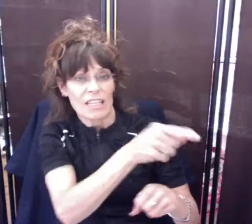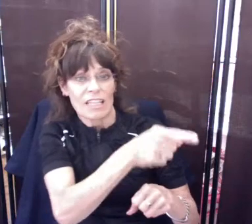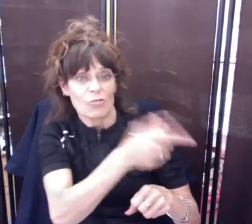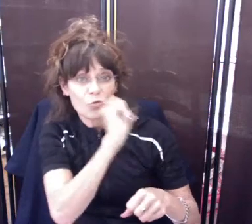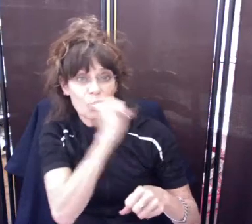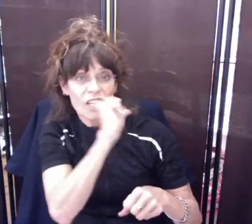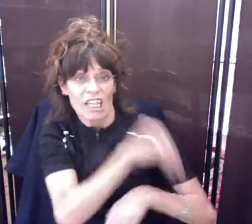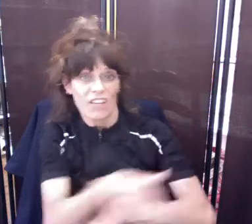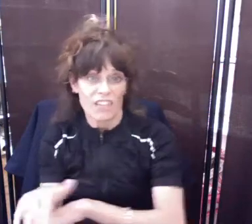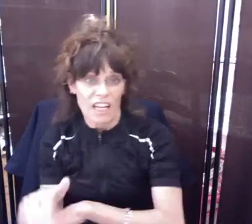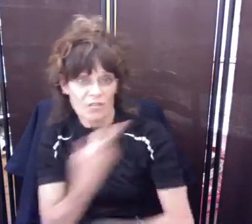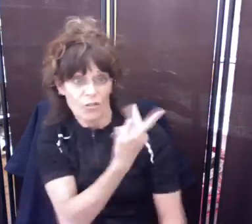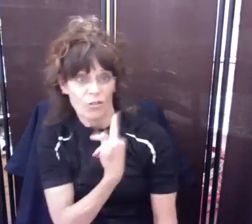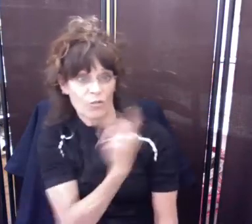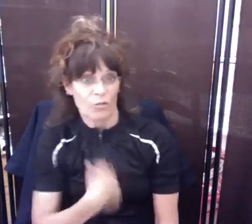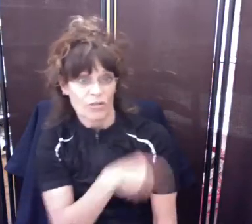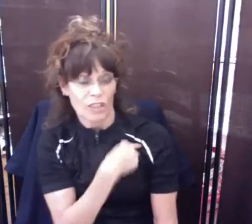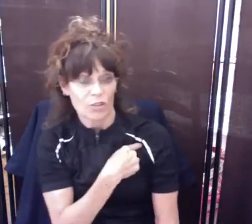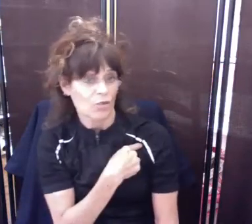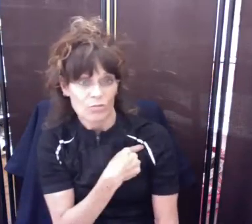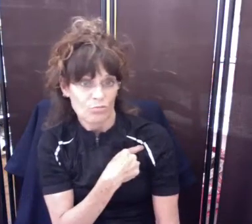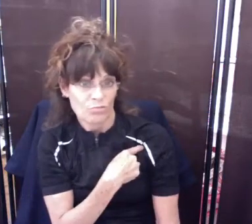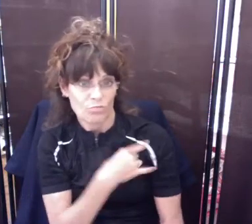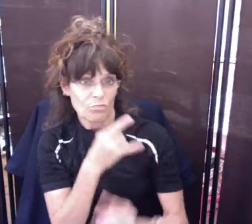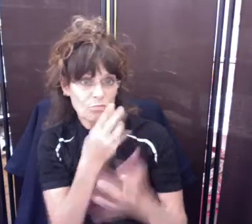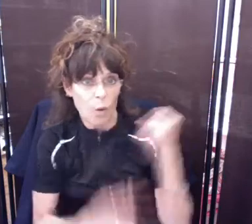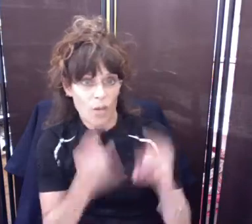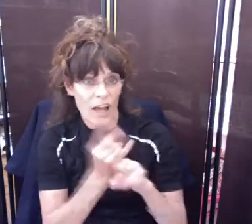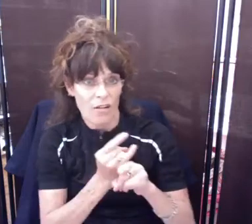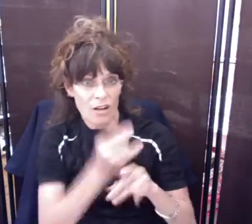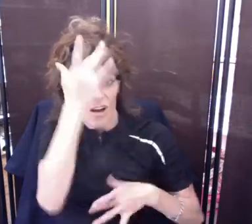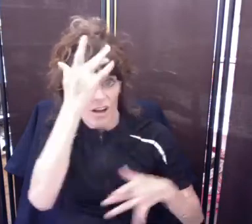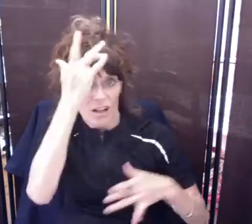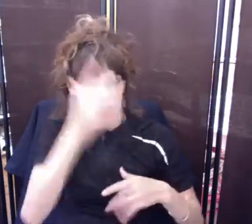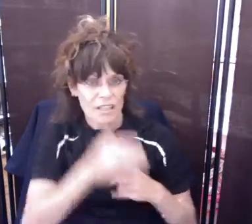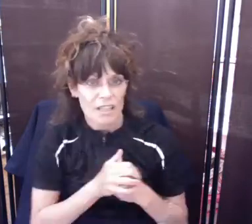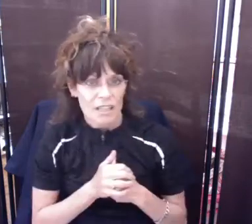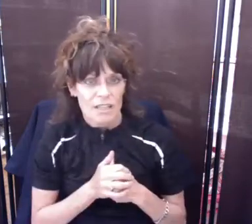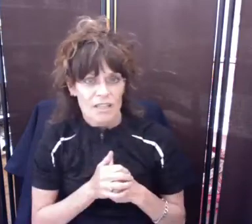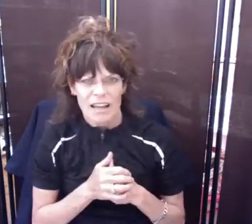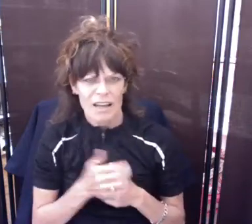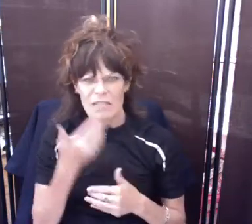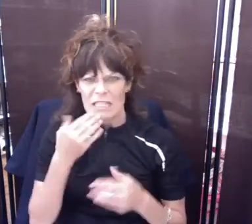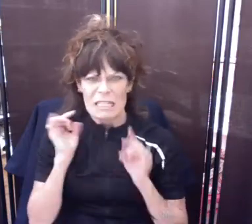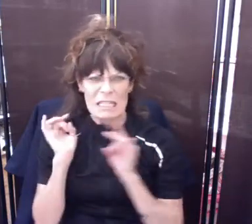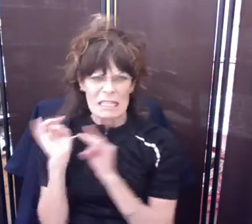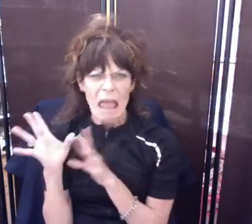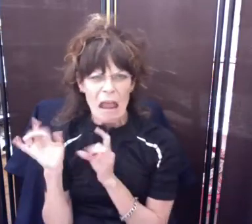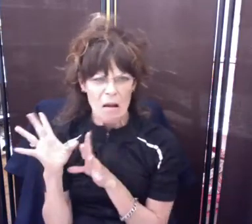alcoholic worker. But I wasn't a very good electrician. I blew a lot of stuff up, including myself quite often.